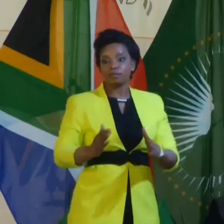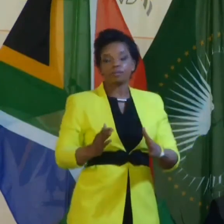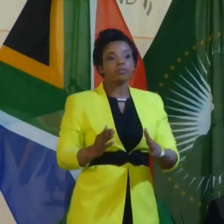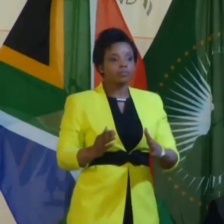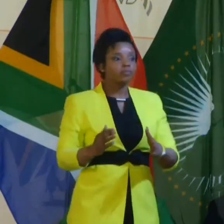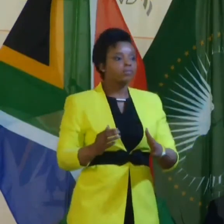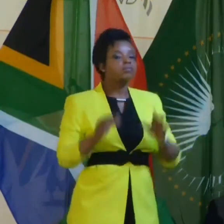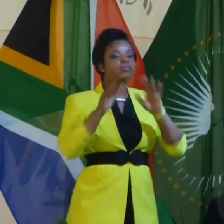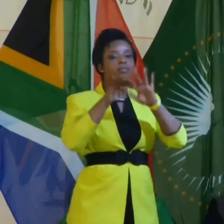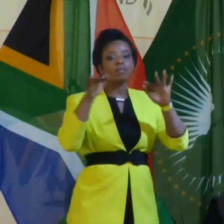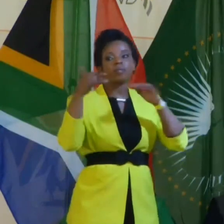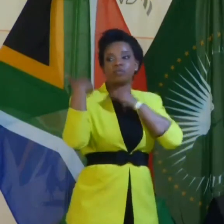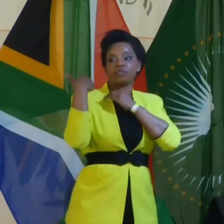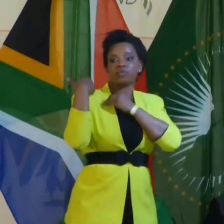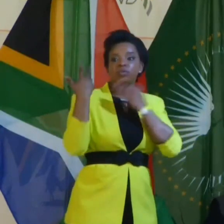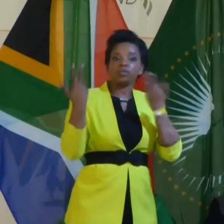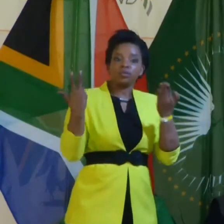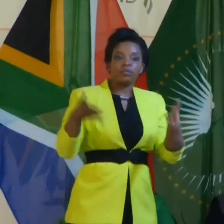event.